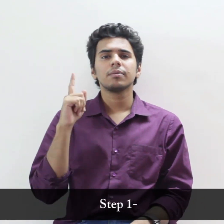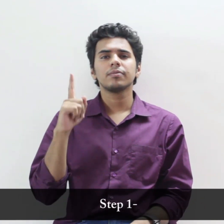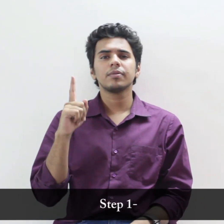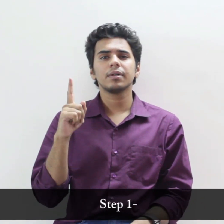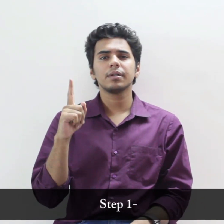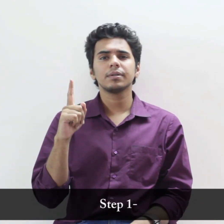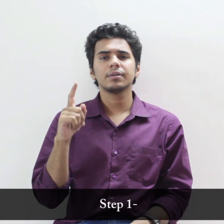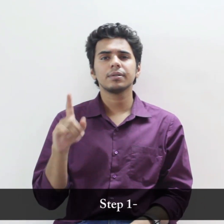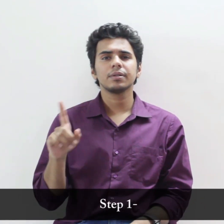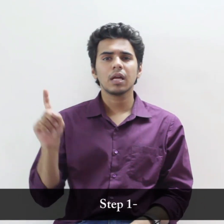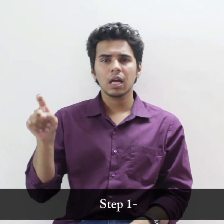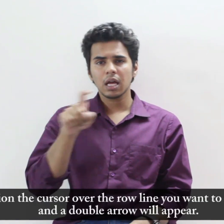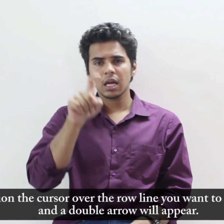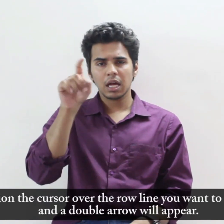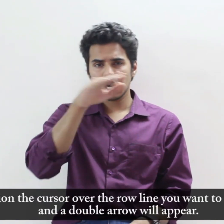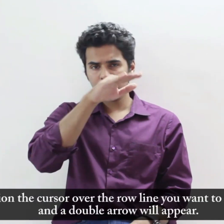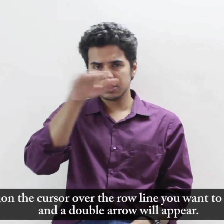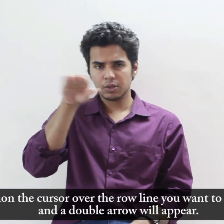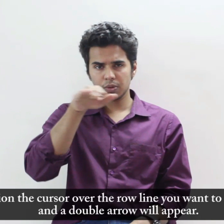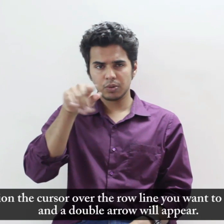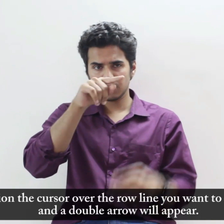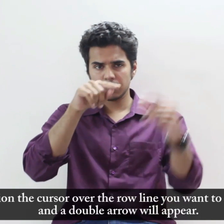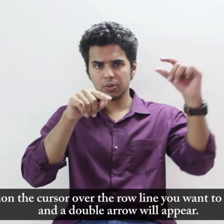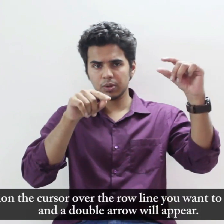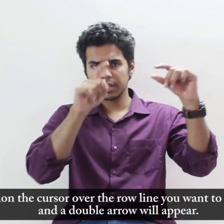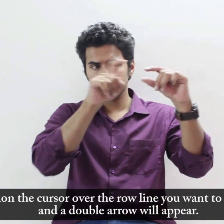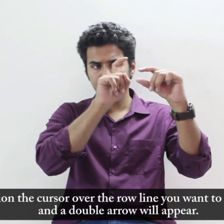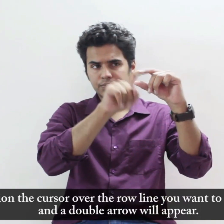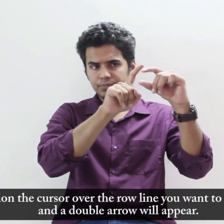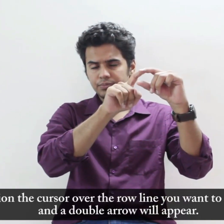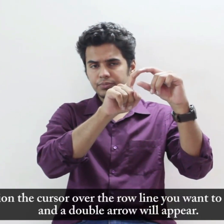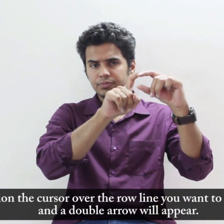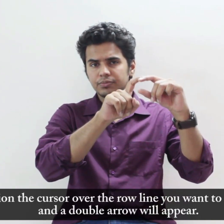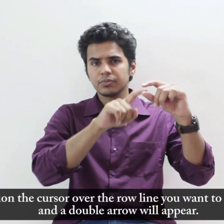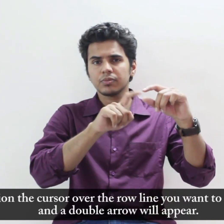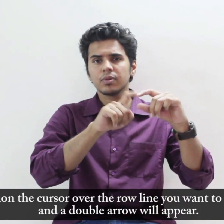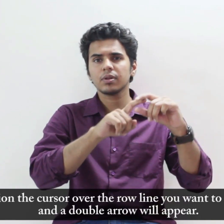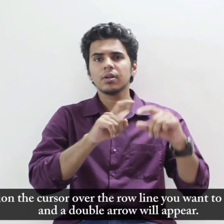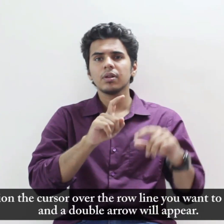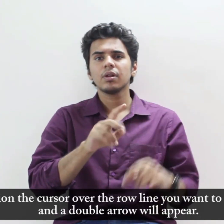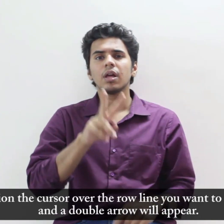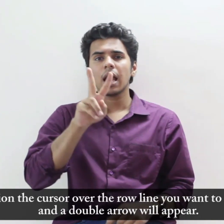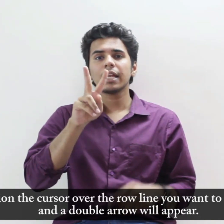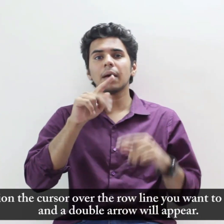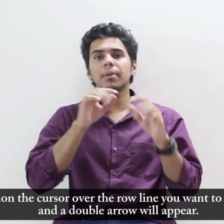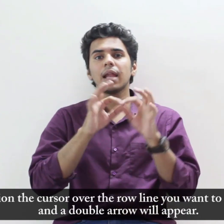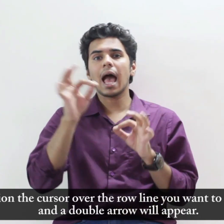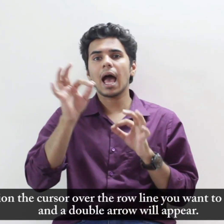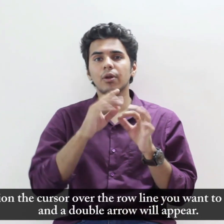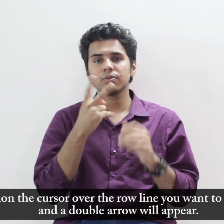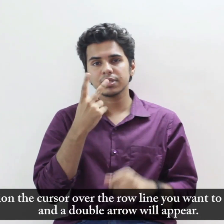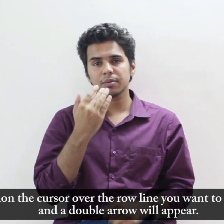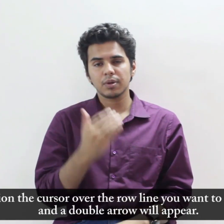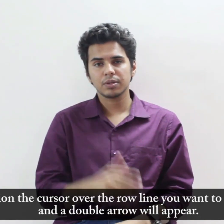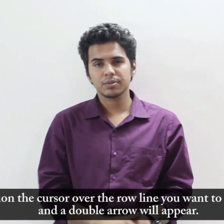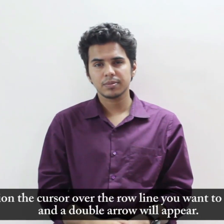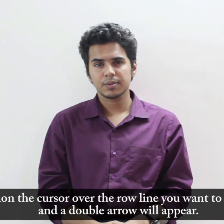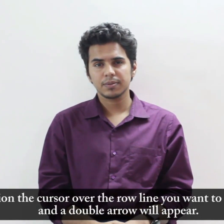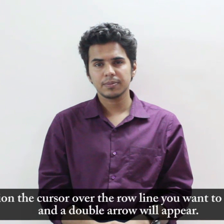Step 1. Position the cursor over the row line you want to modify and a double arrow will